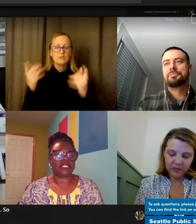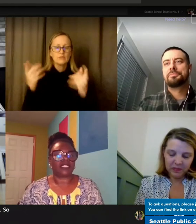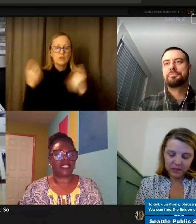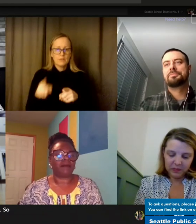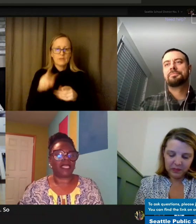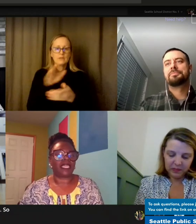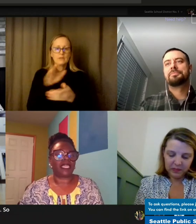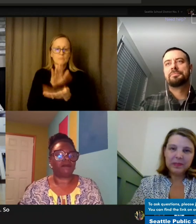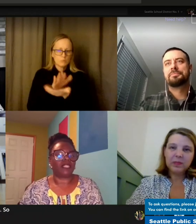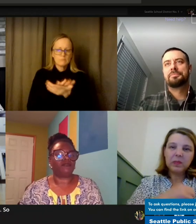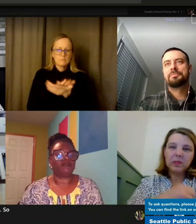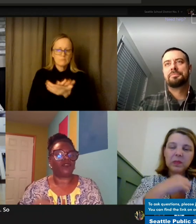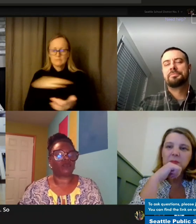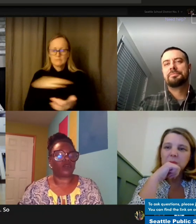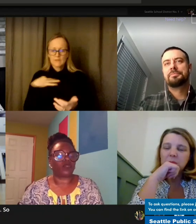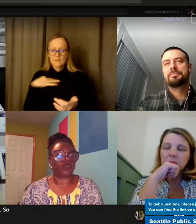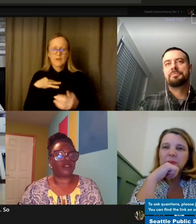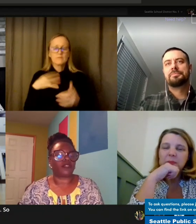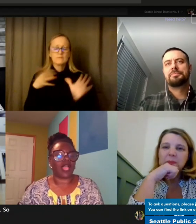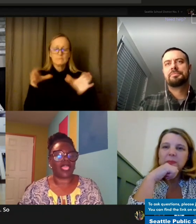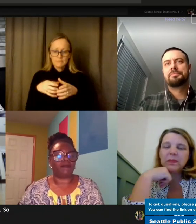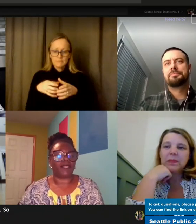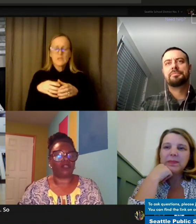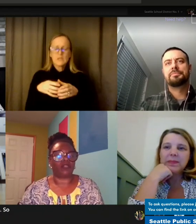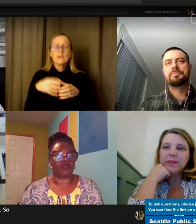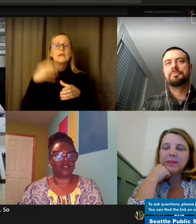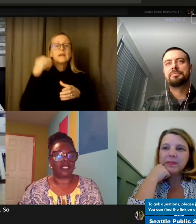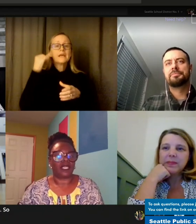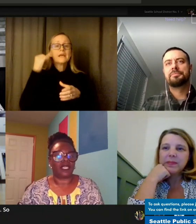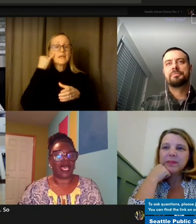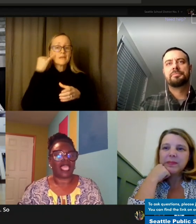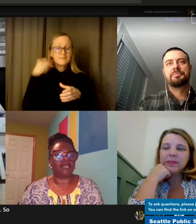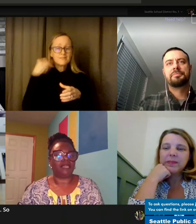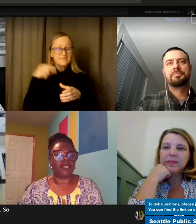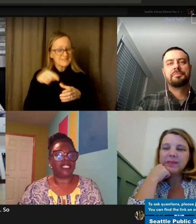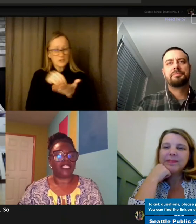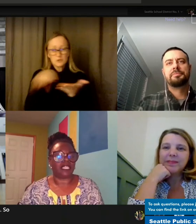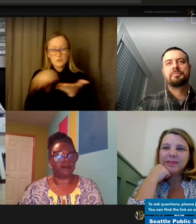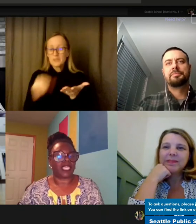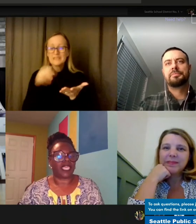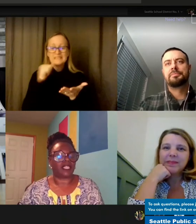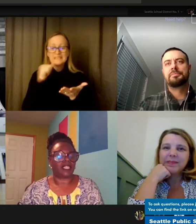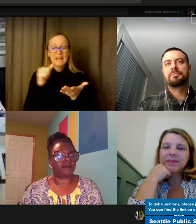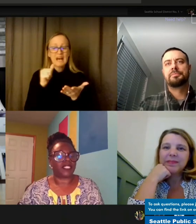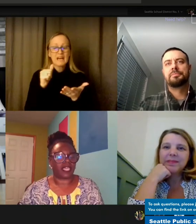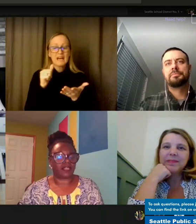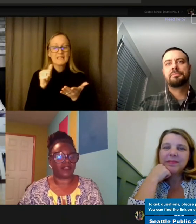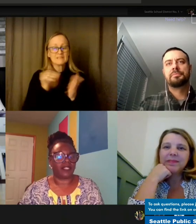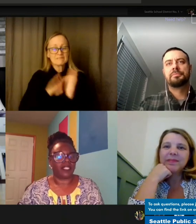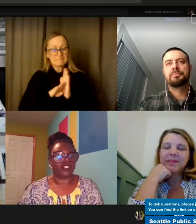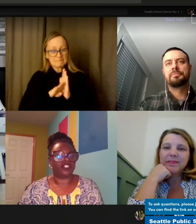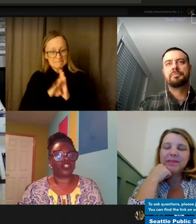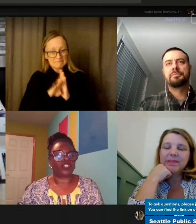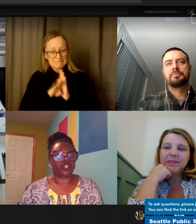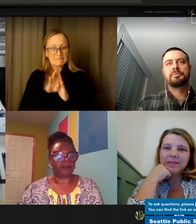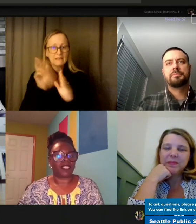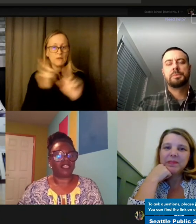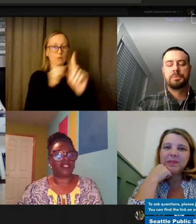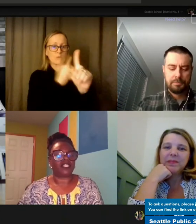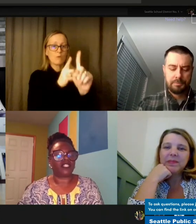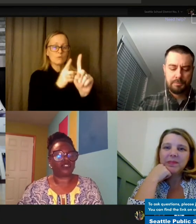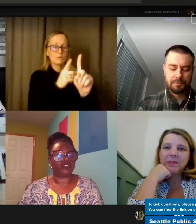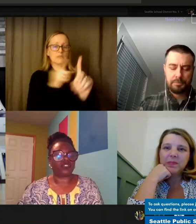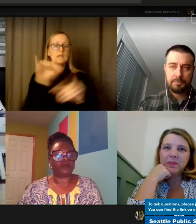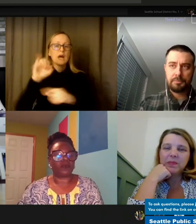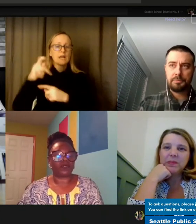not making a meaningful growth on their IEP goals, IEP teams can come together to determine if